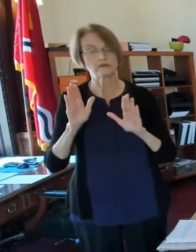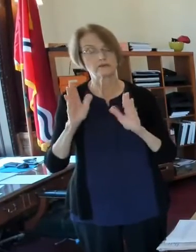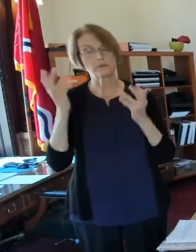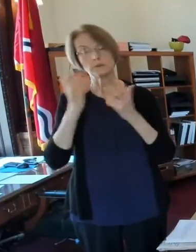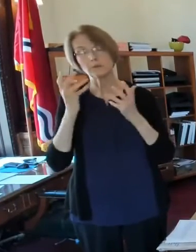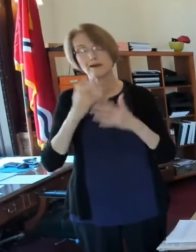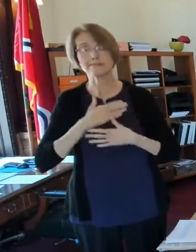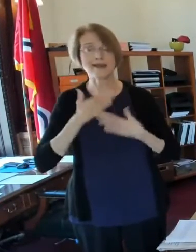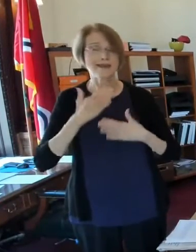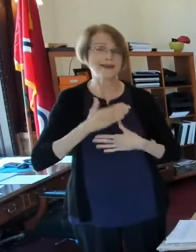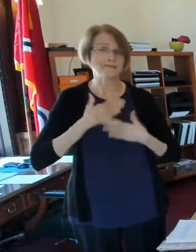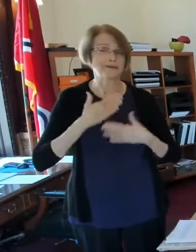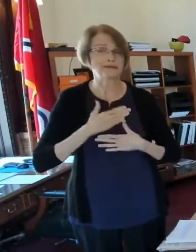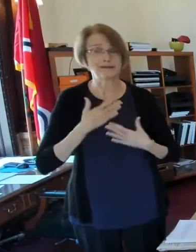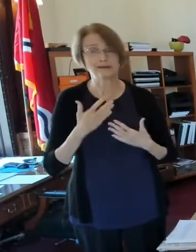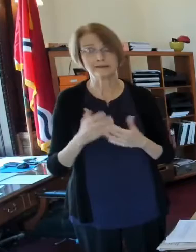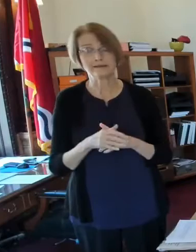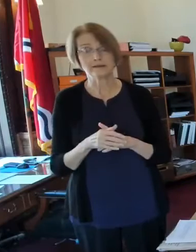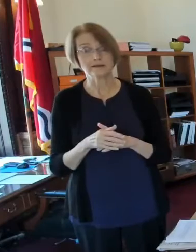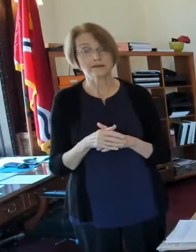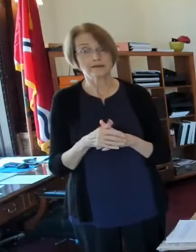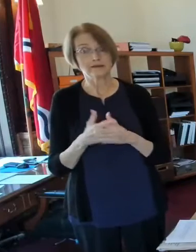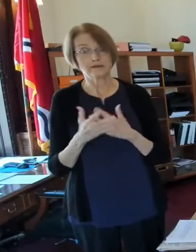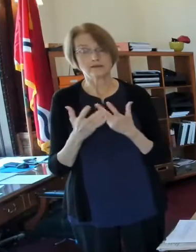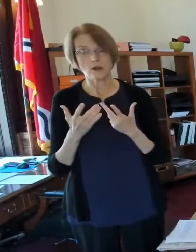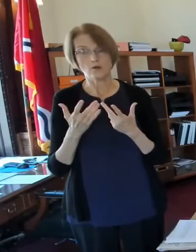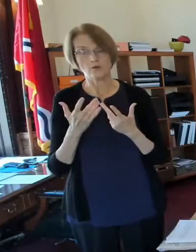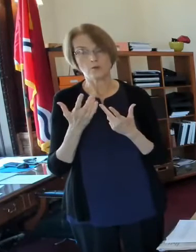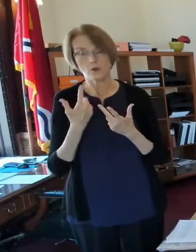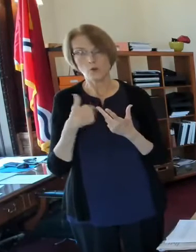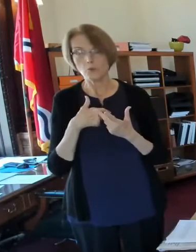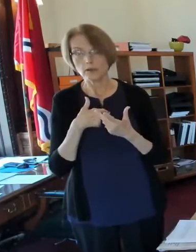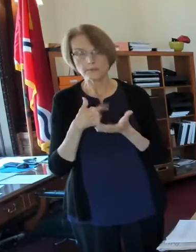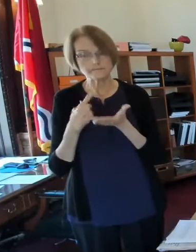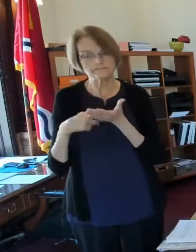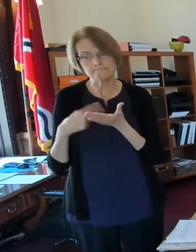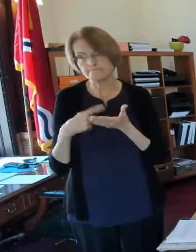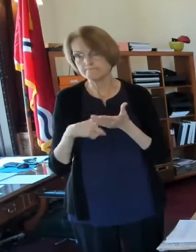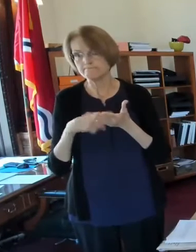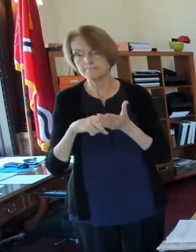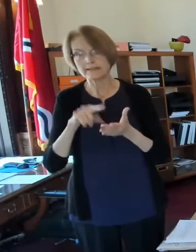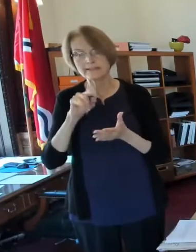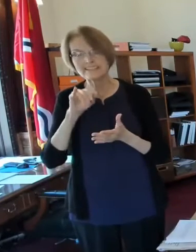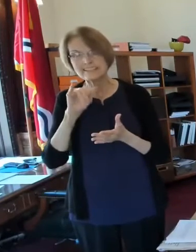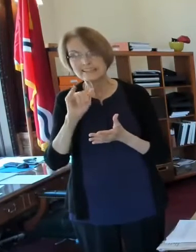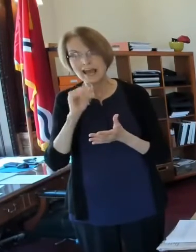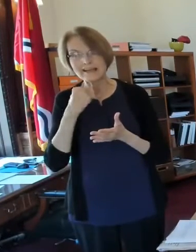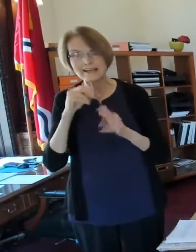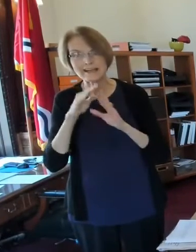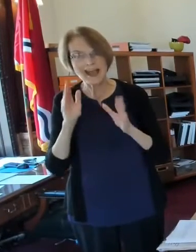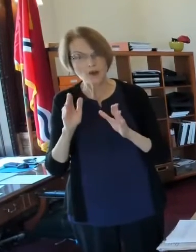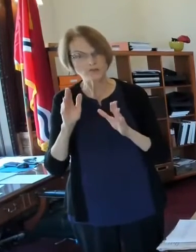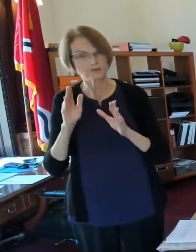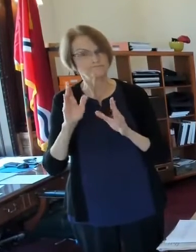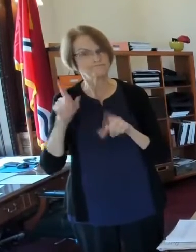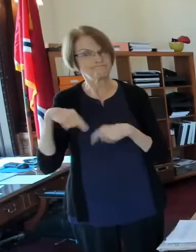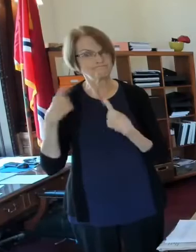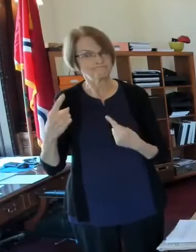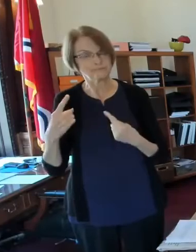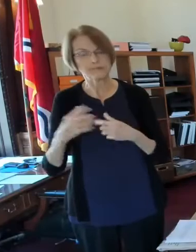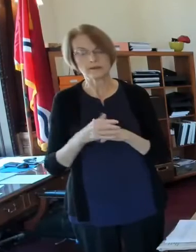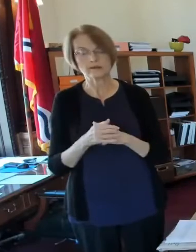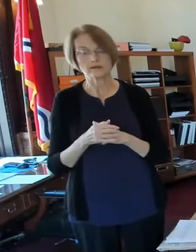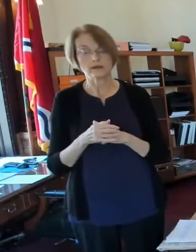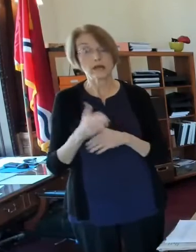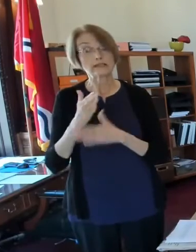that happen. We have been working on tiny house projects for a while. I do want to also say that some